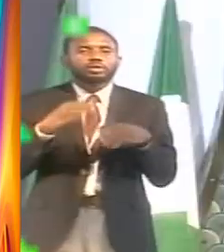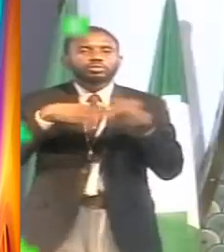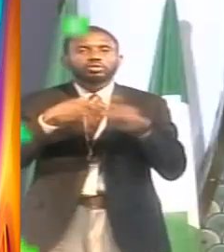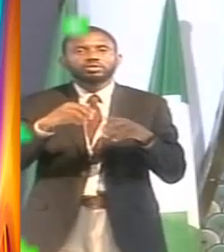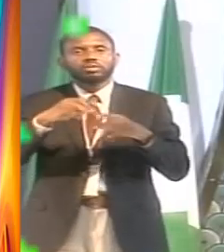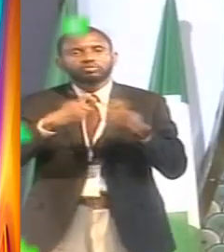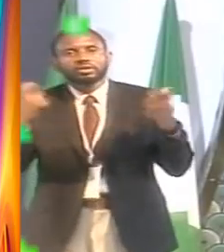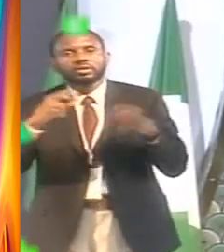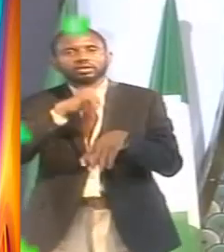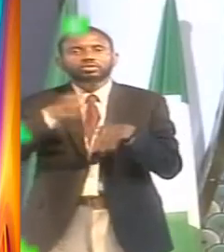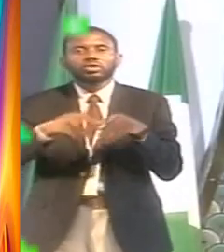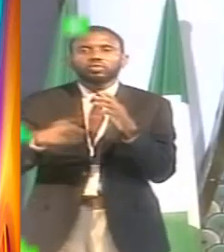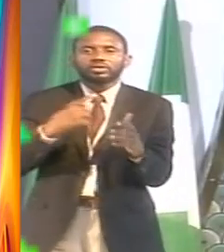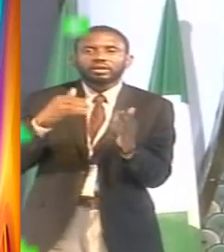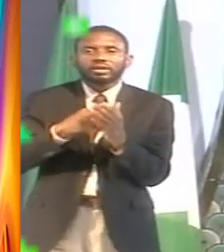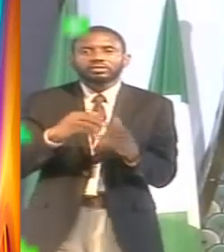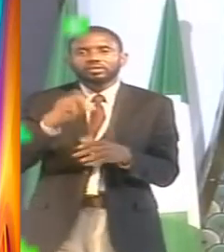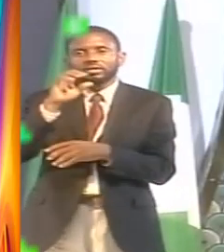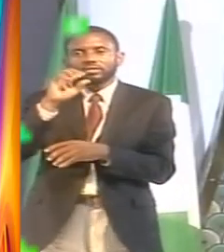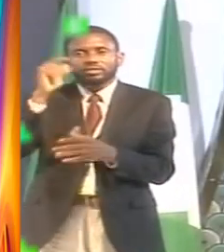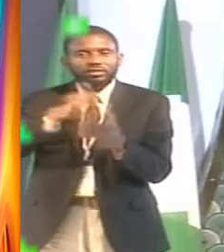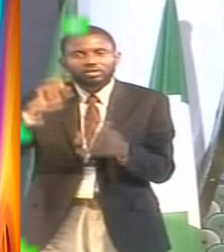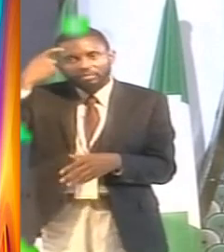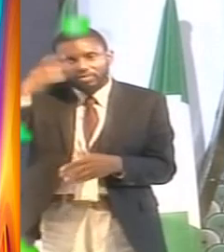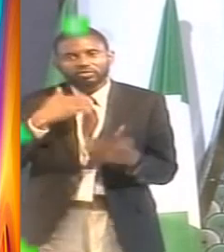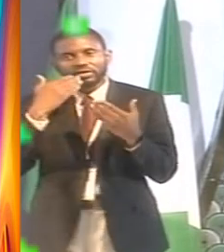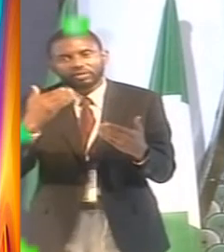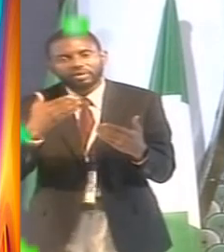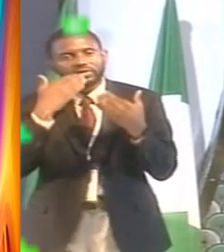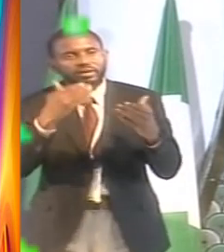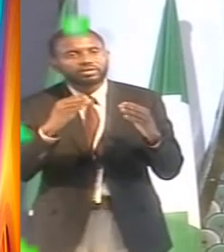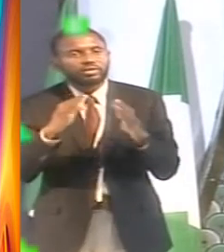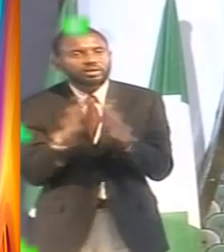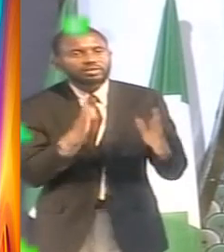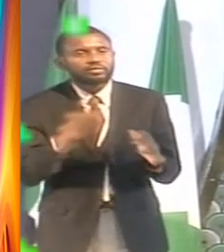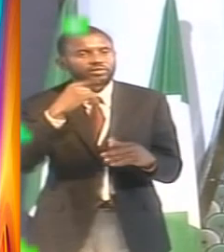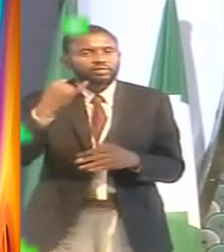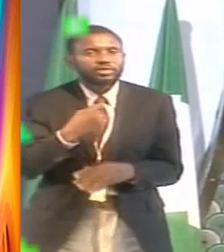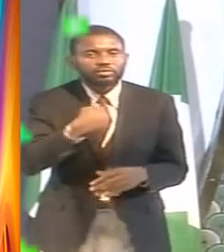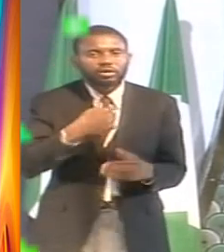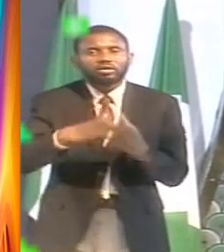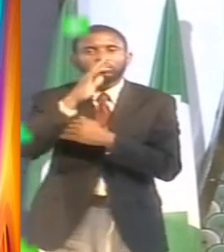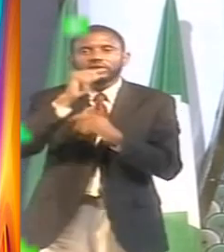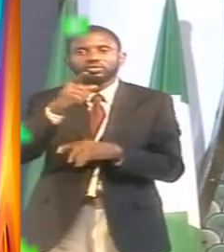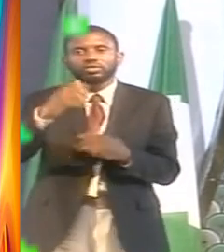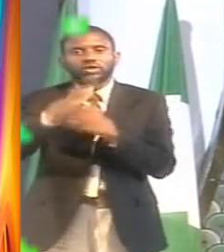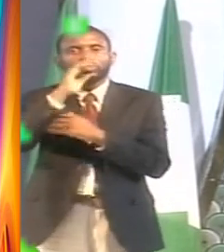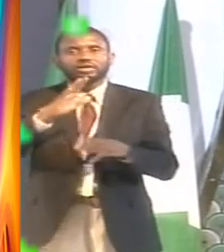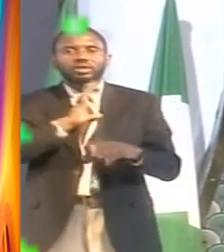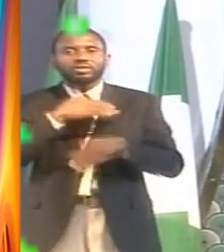again, Secretary to Government, I want to thank you and thank the organizers for inviting me. God bless you and God bless our country.